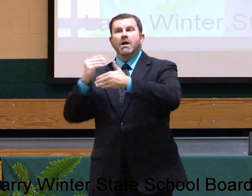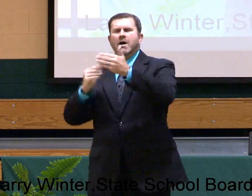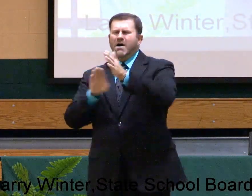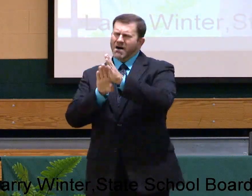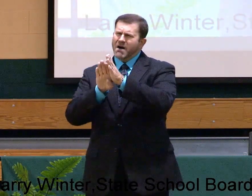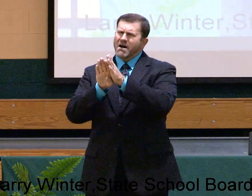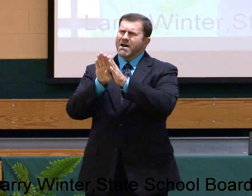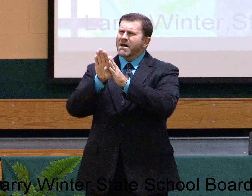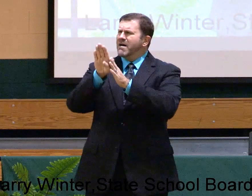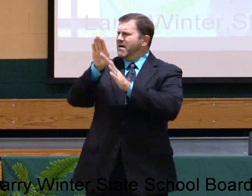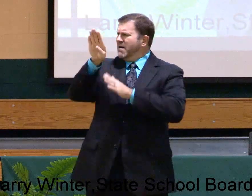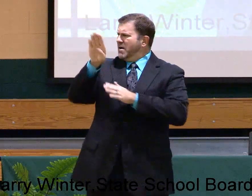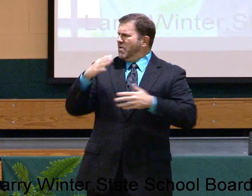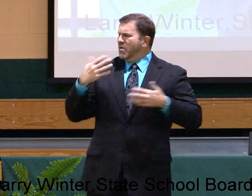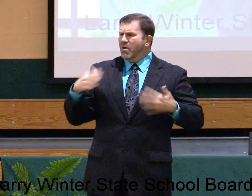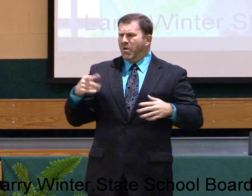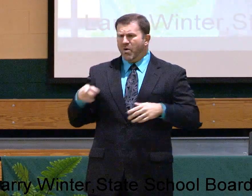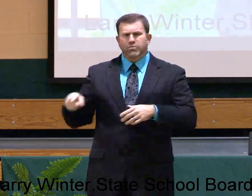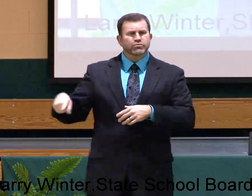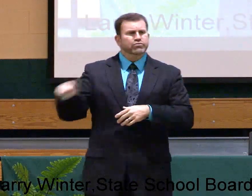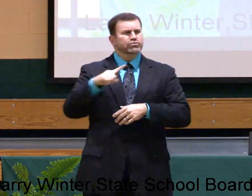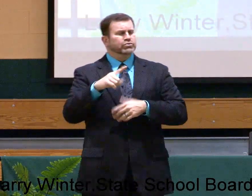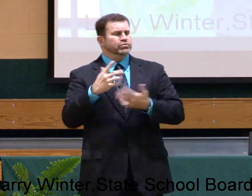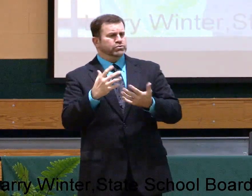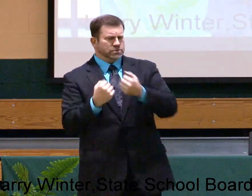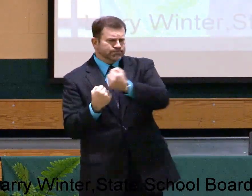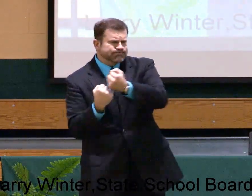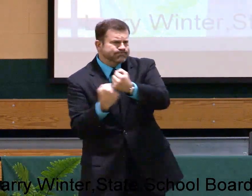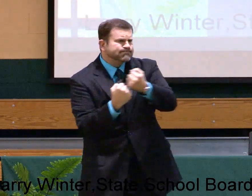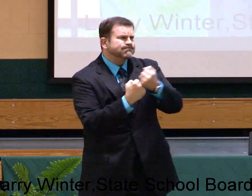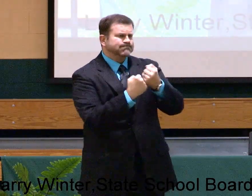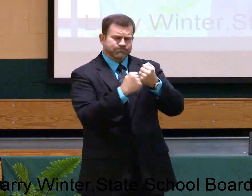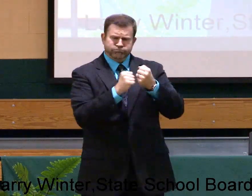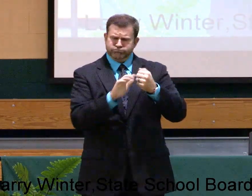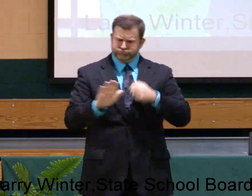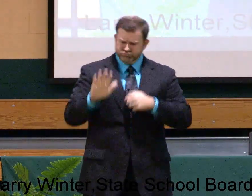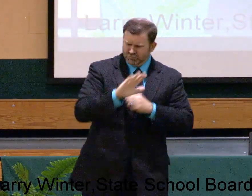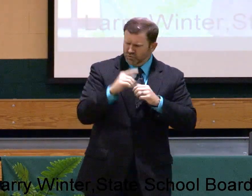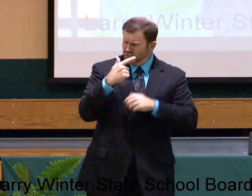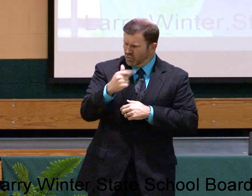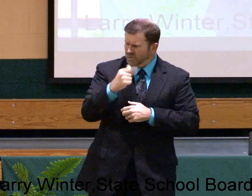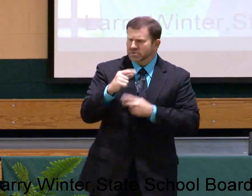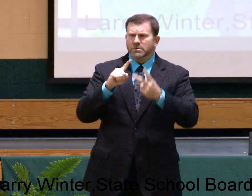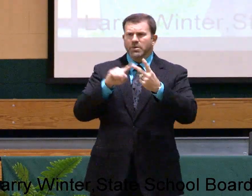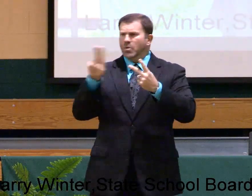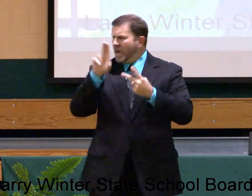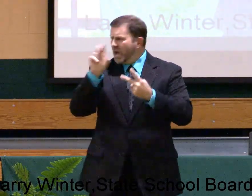making great contributions to our state, to our country, to our world.